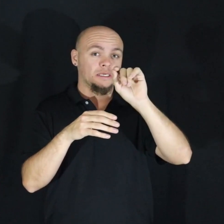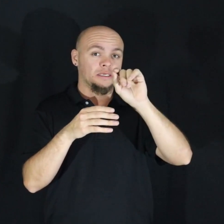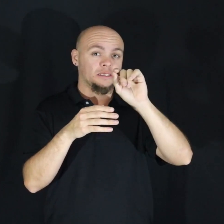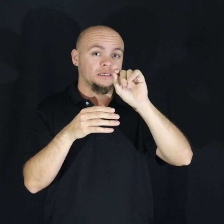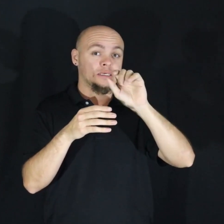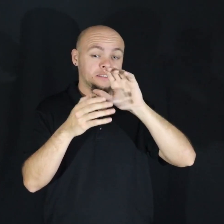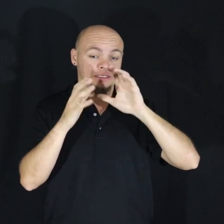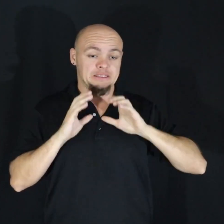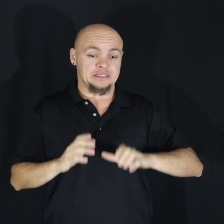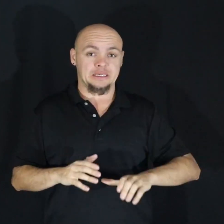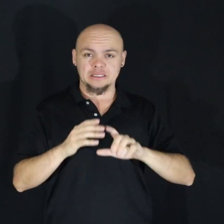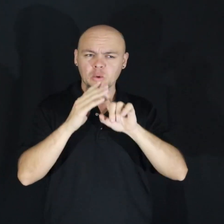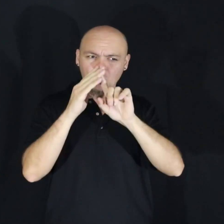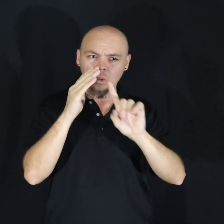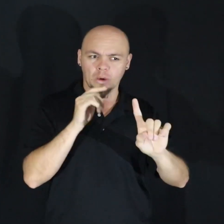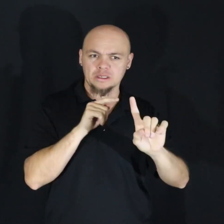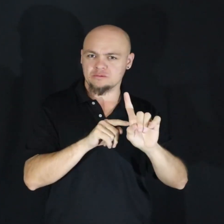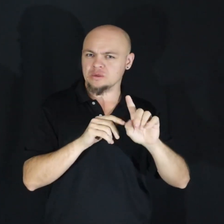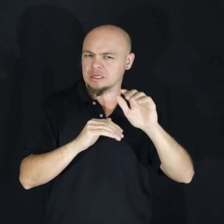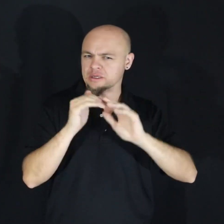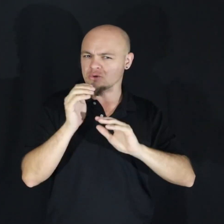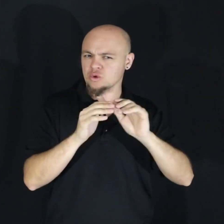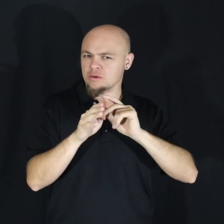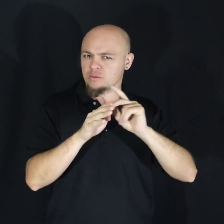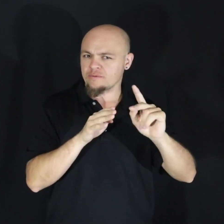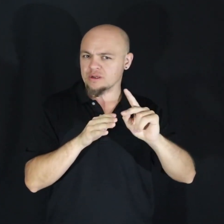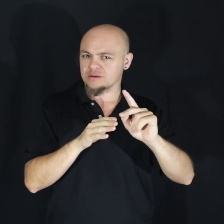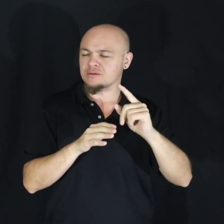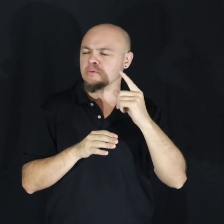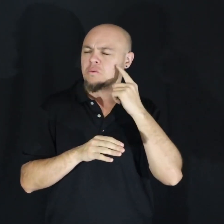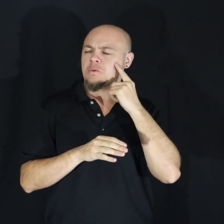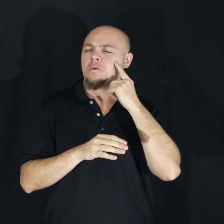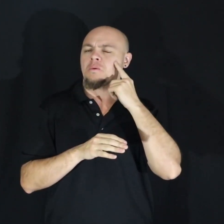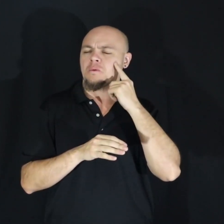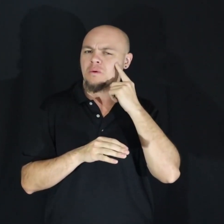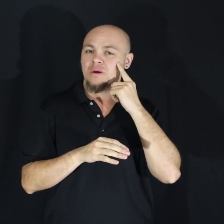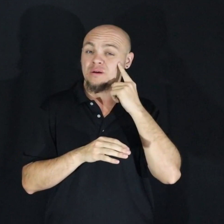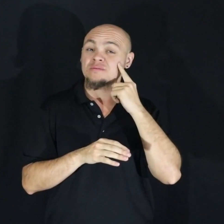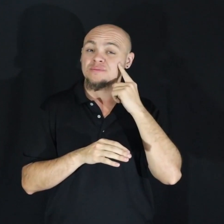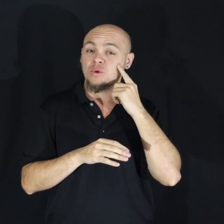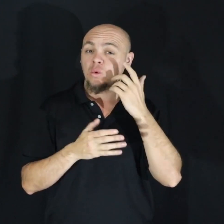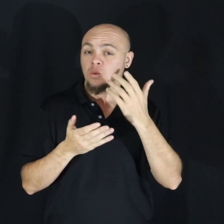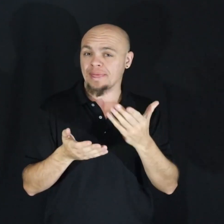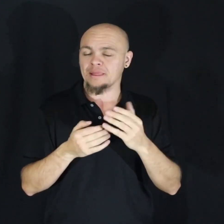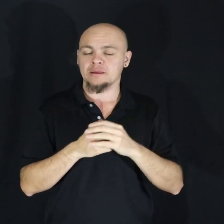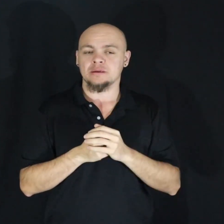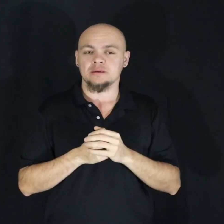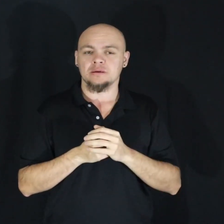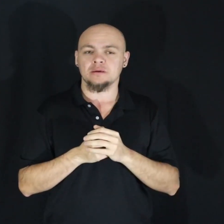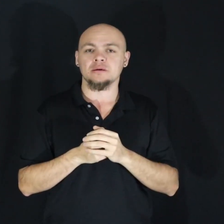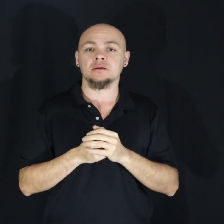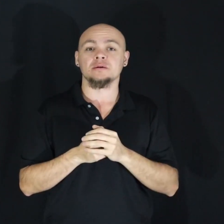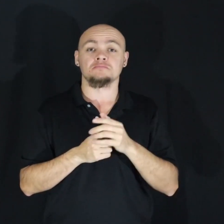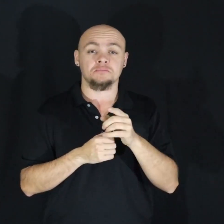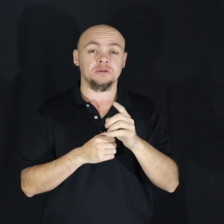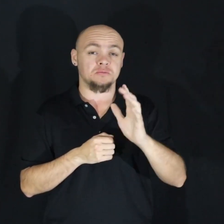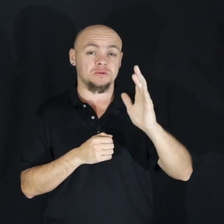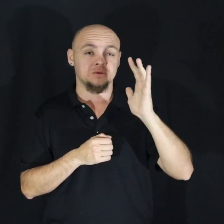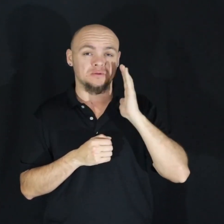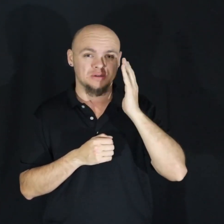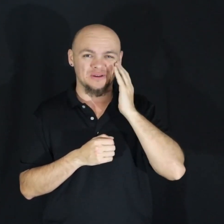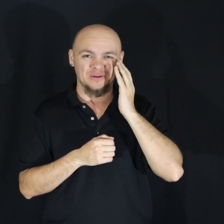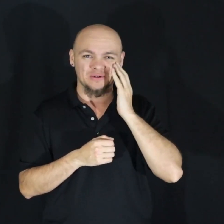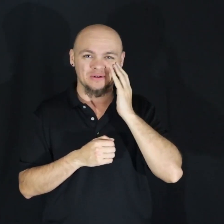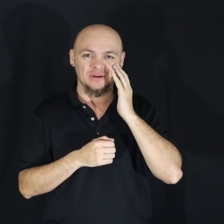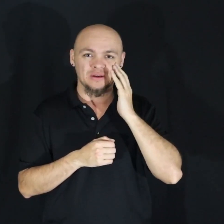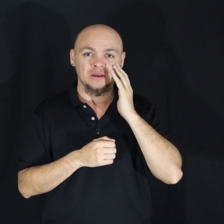professional. Think about it. You really do know someone in construction. Well, you used to. In